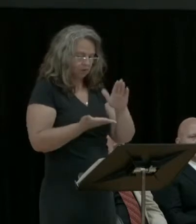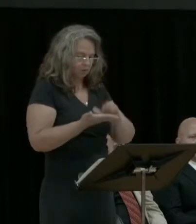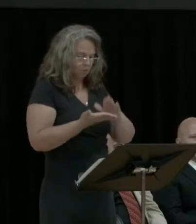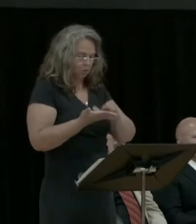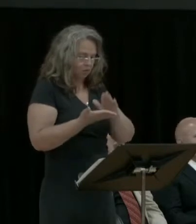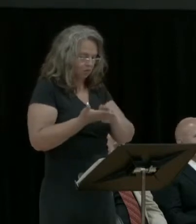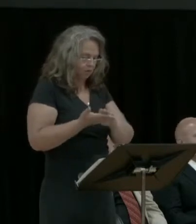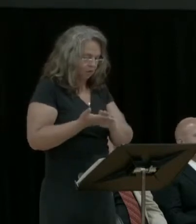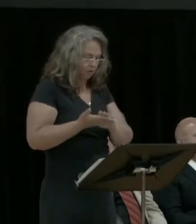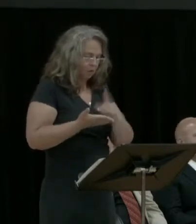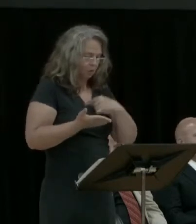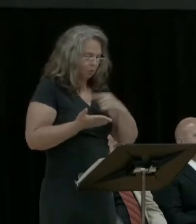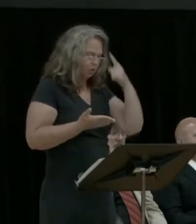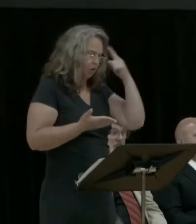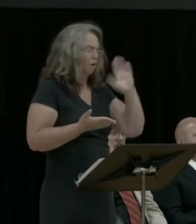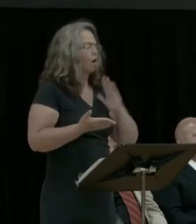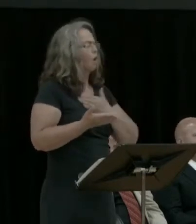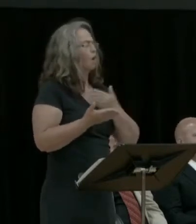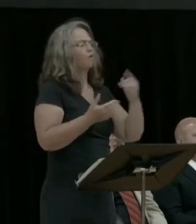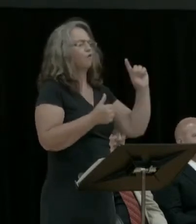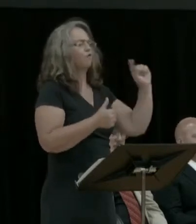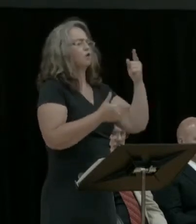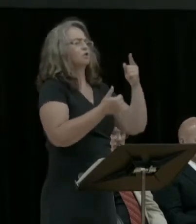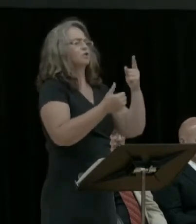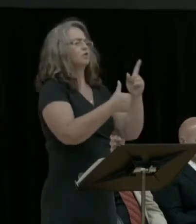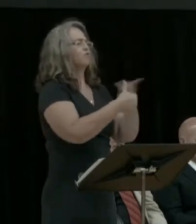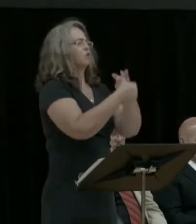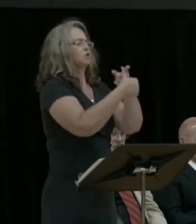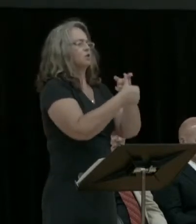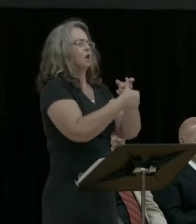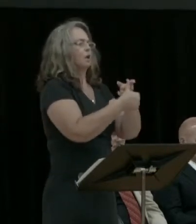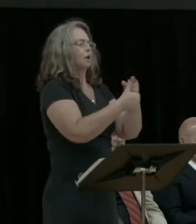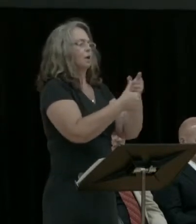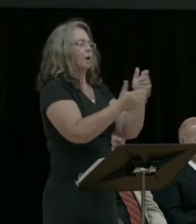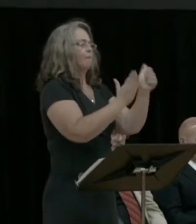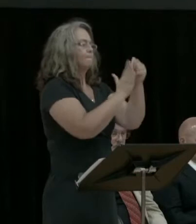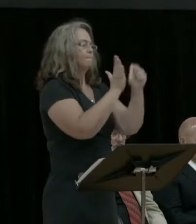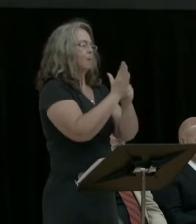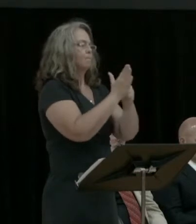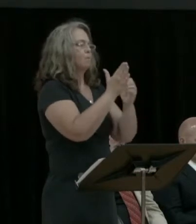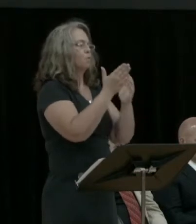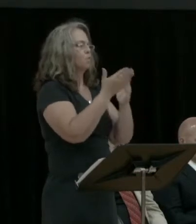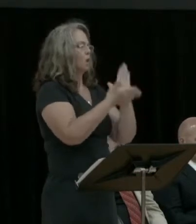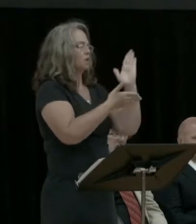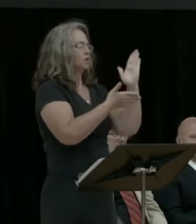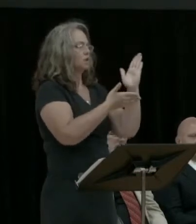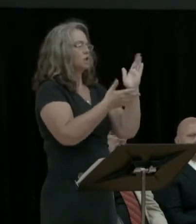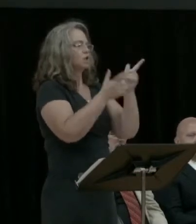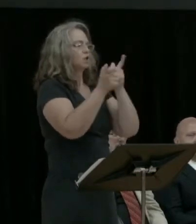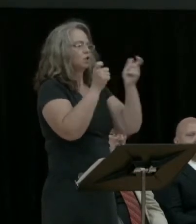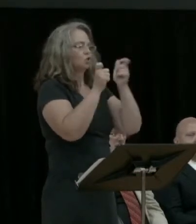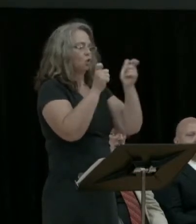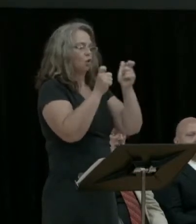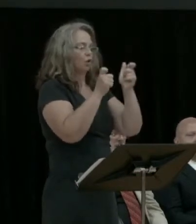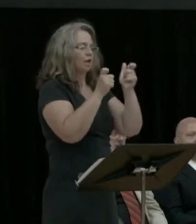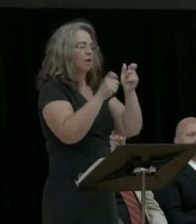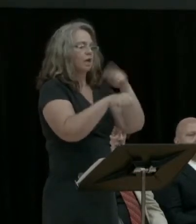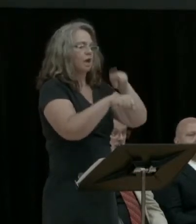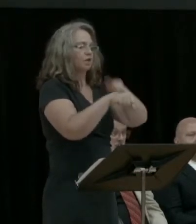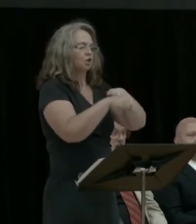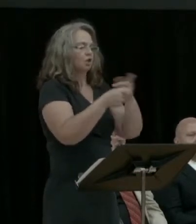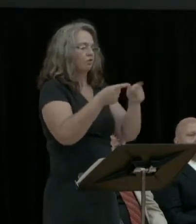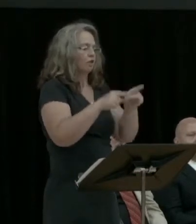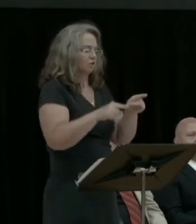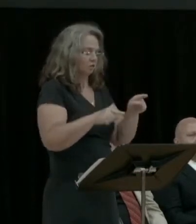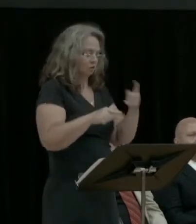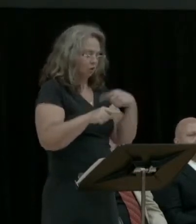our First Amendment rights and voluntarily held protests to control national affairs. I am here to say we